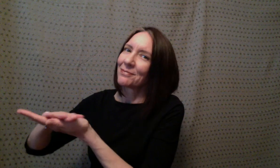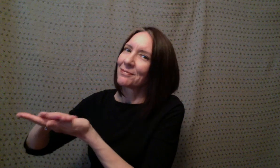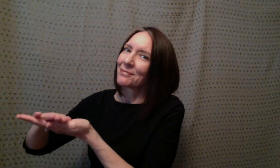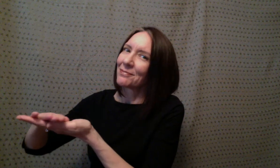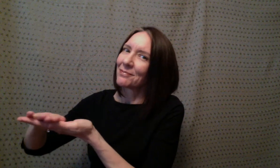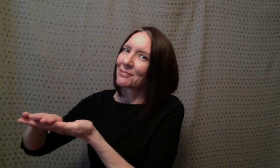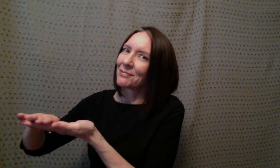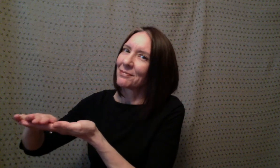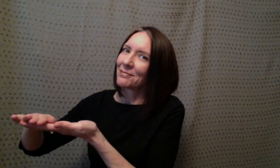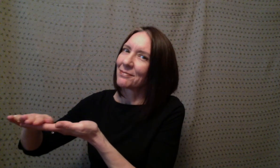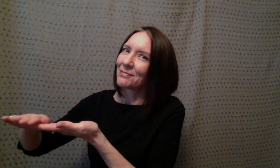over the other one.